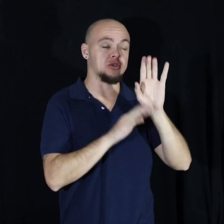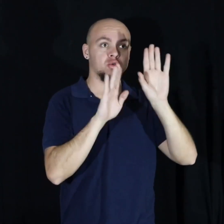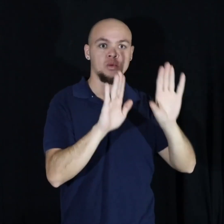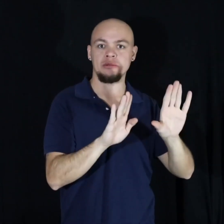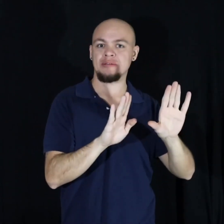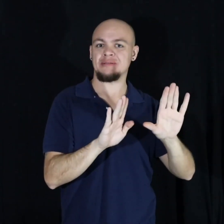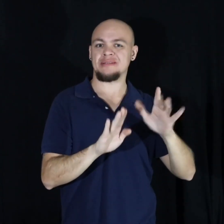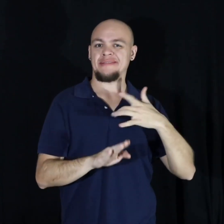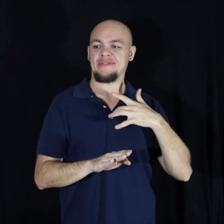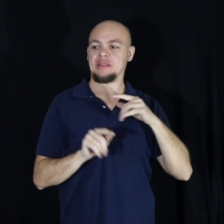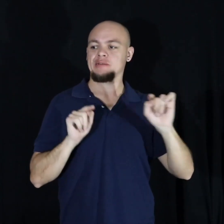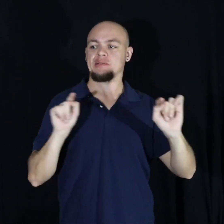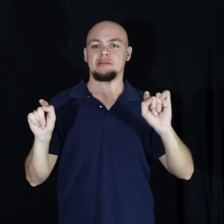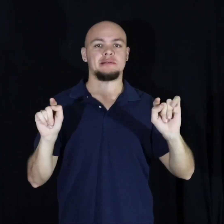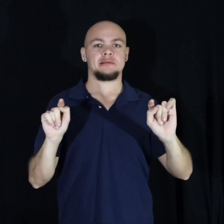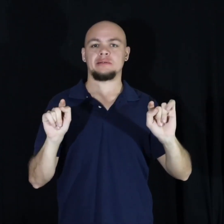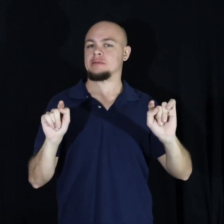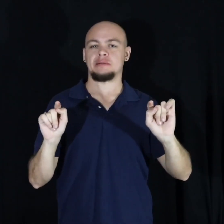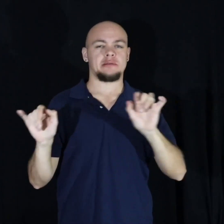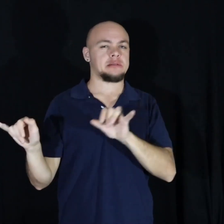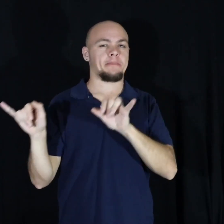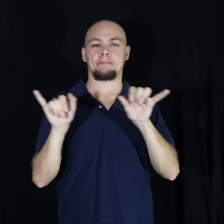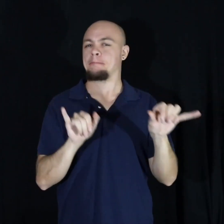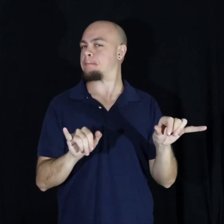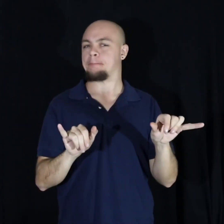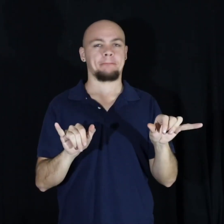same vibes or feelings that my country did.